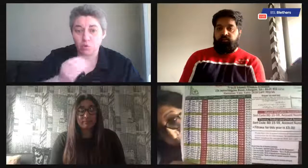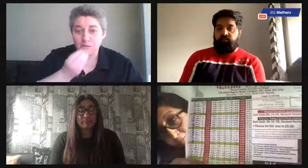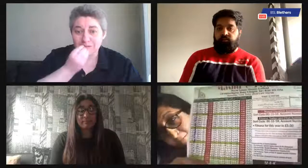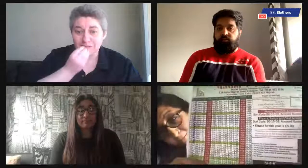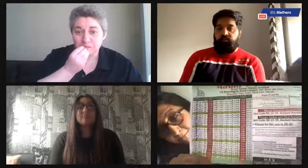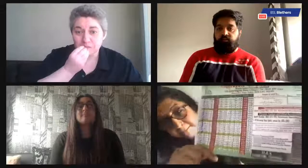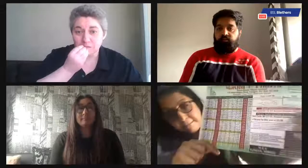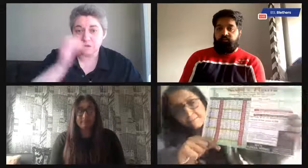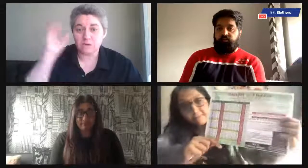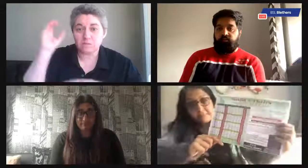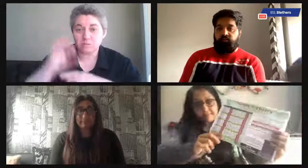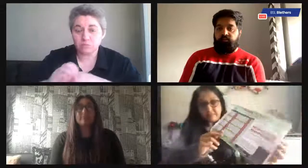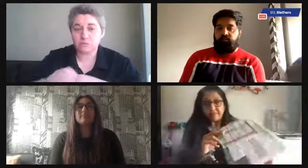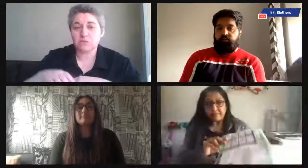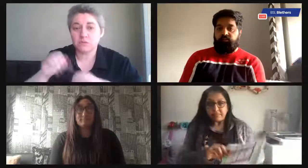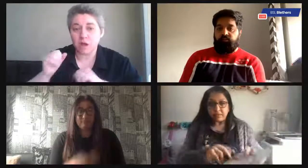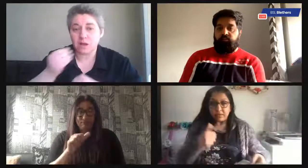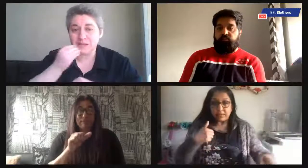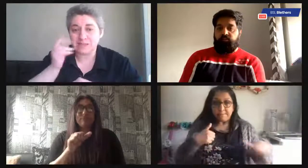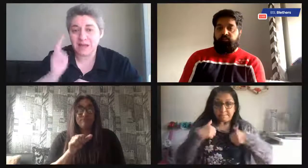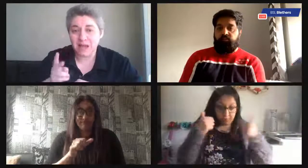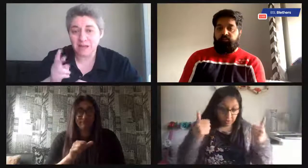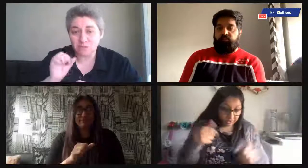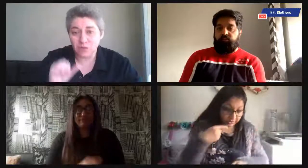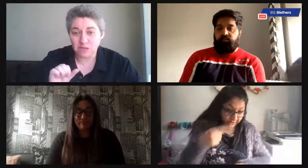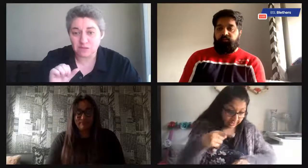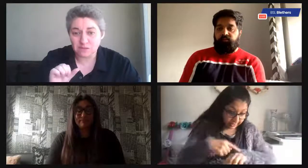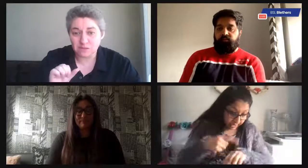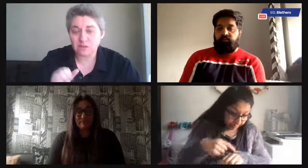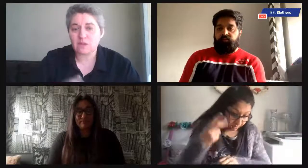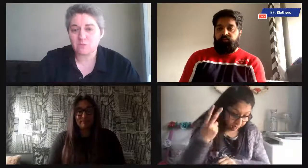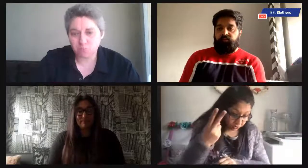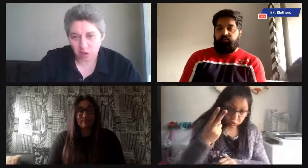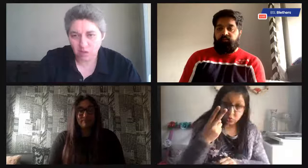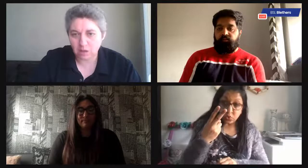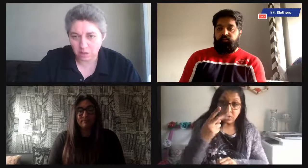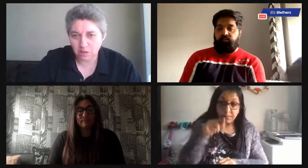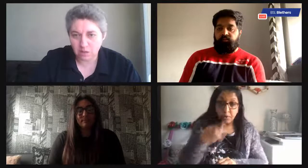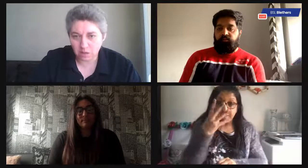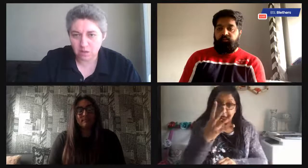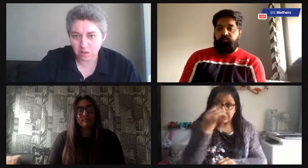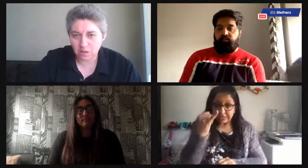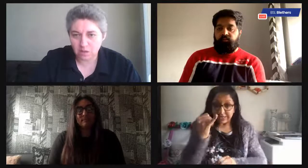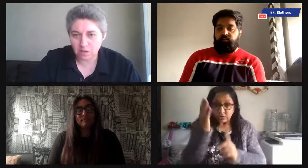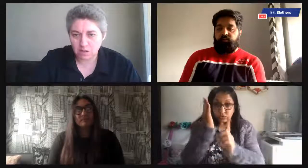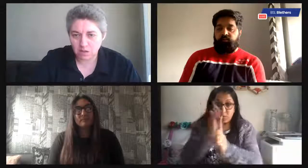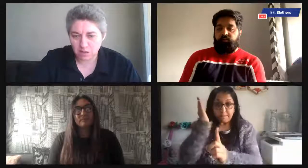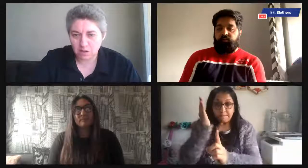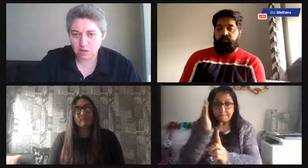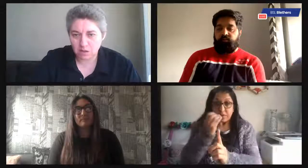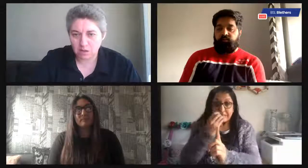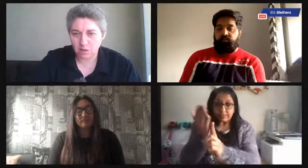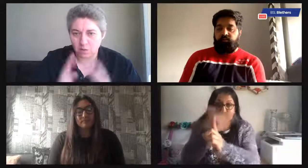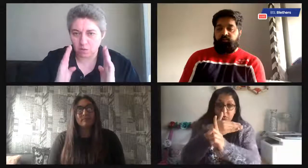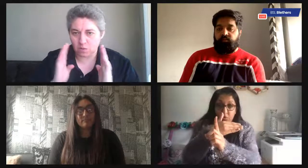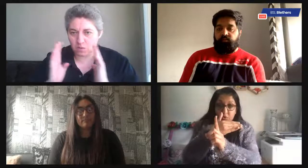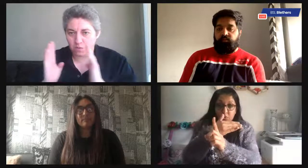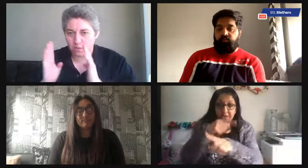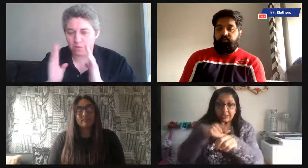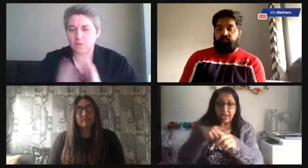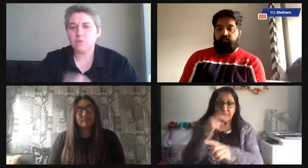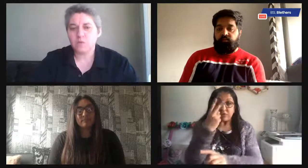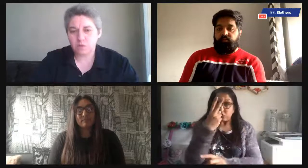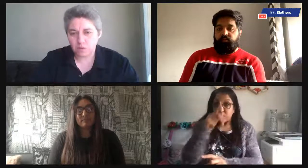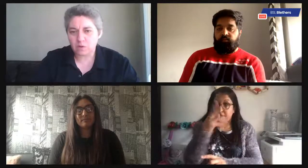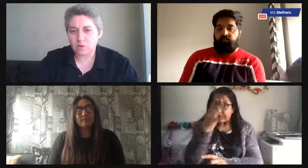sunrise and sunset. Yeah, so you you you yeah, you